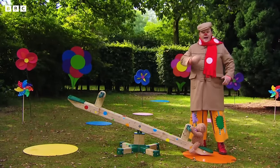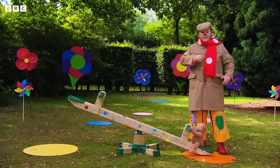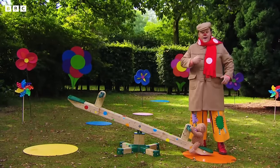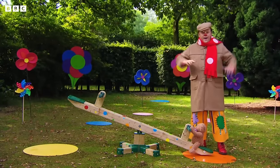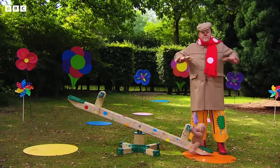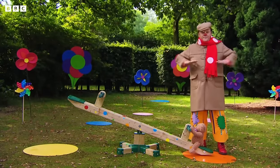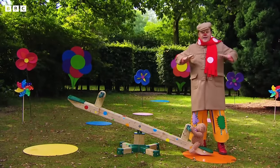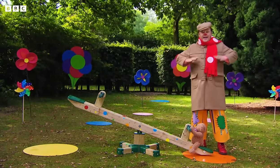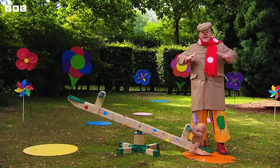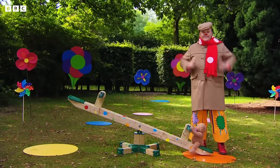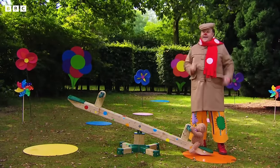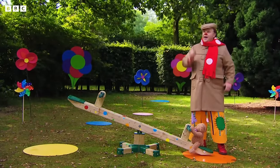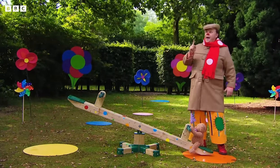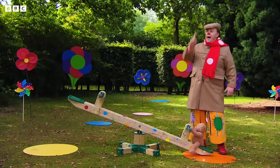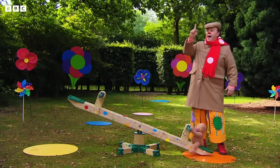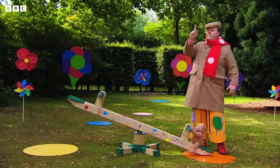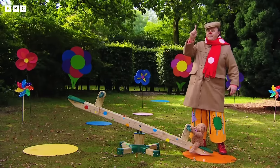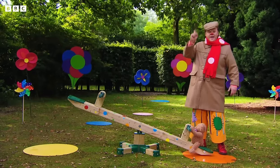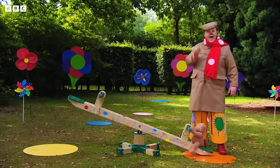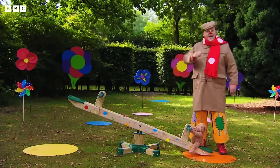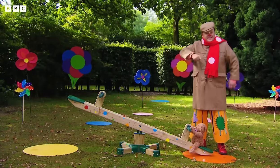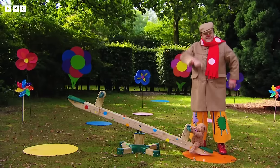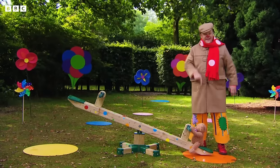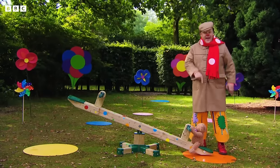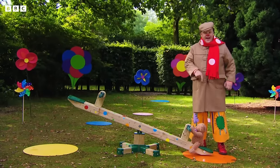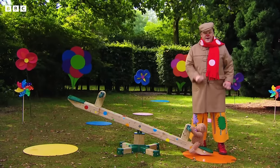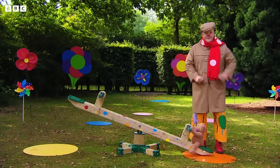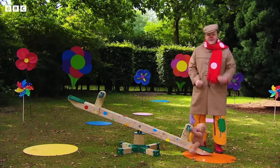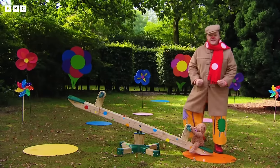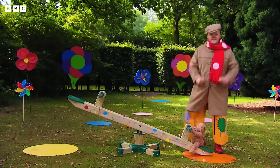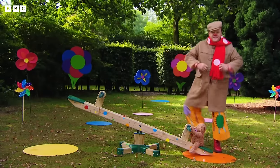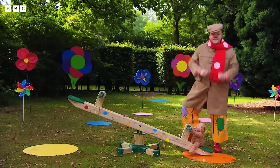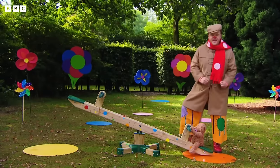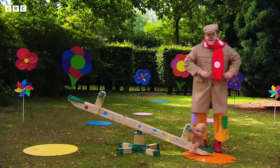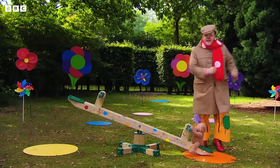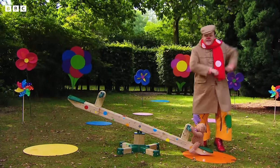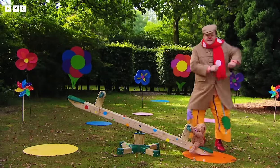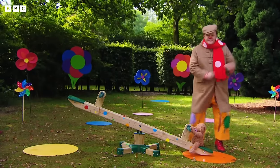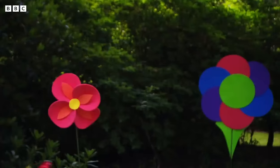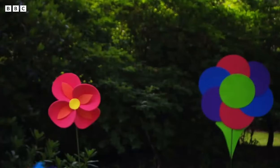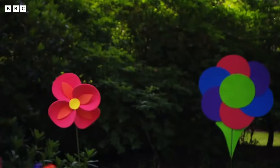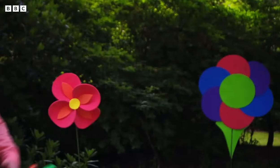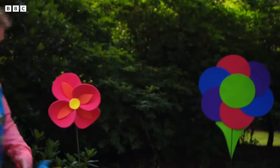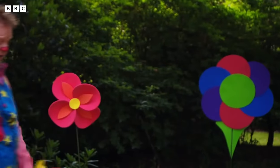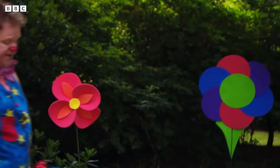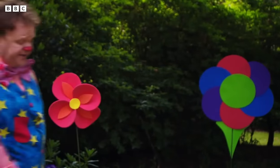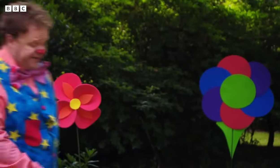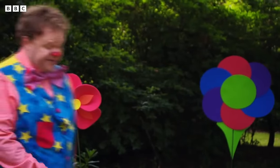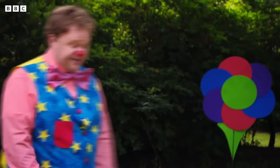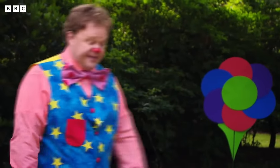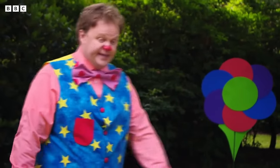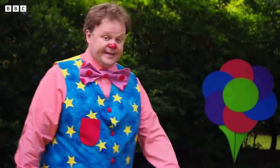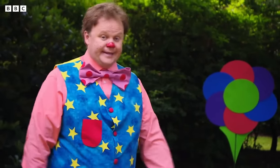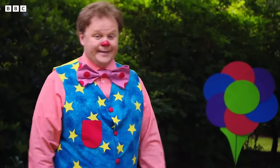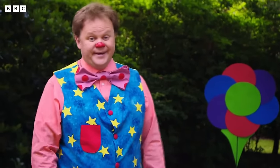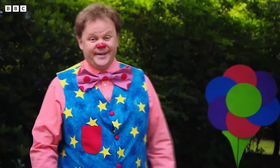Now I'm ready to go up and down. Mr Tumble, we've